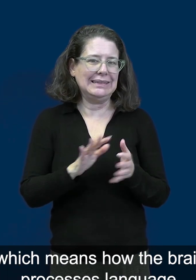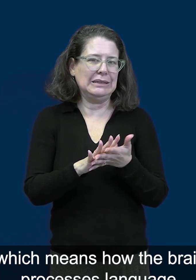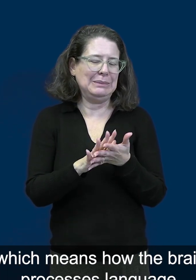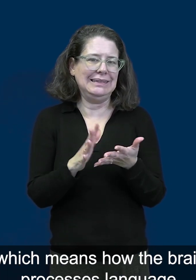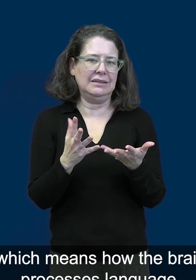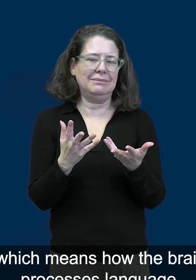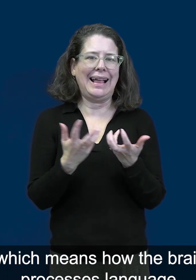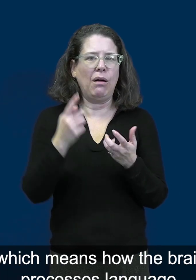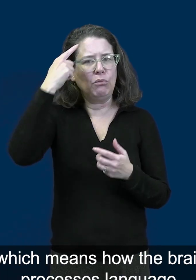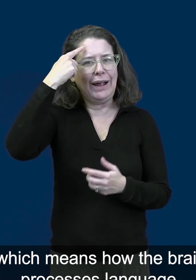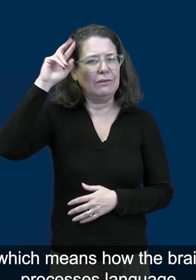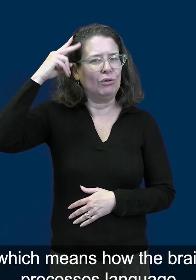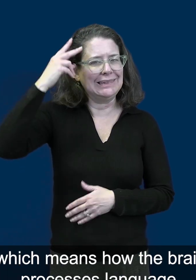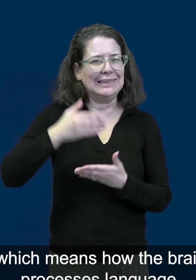which means how the brain processes language.